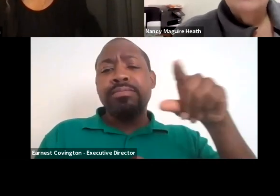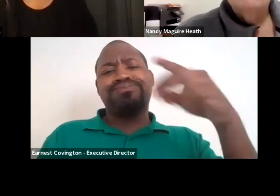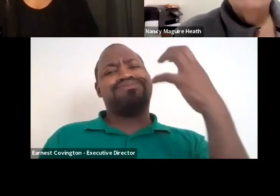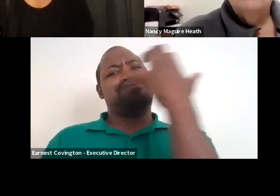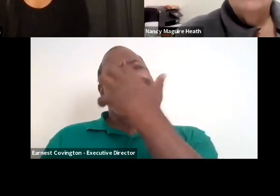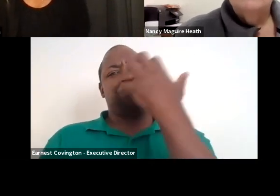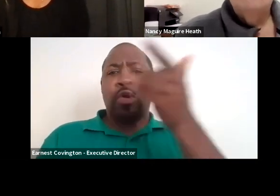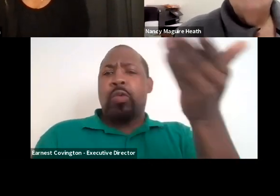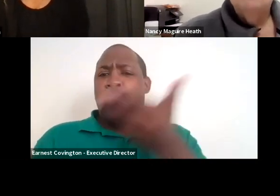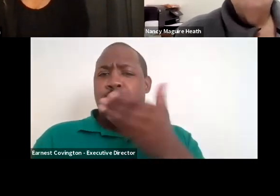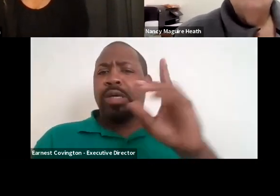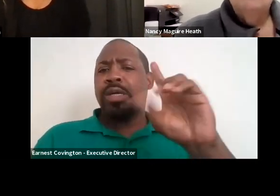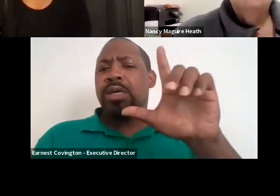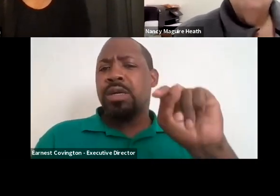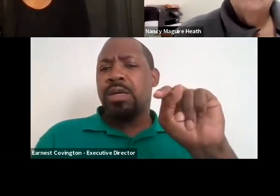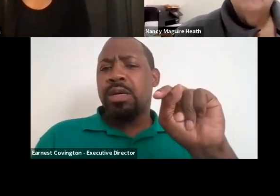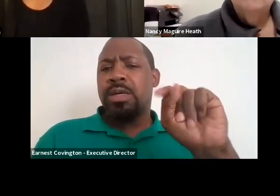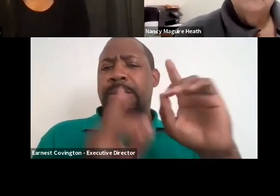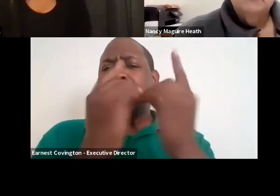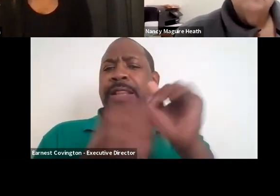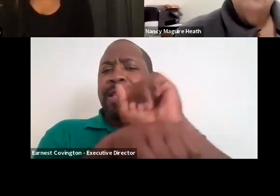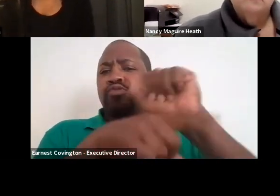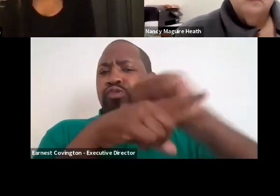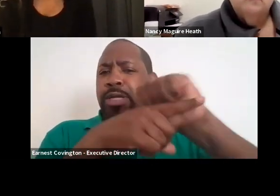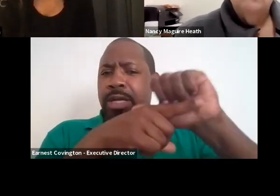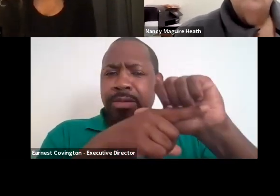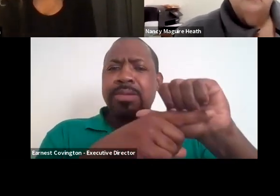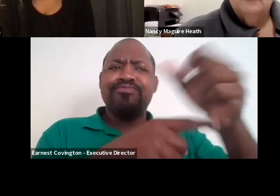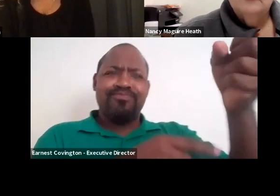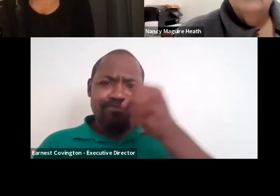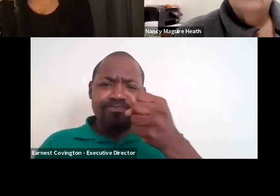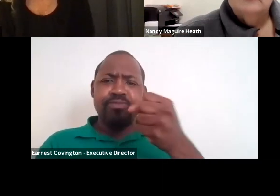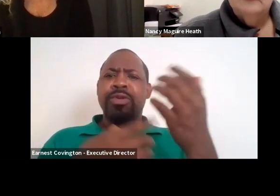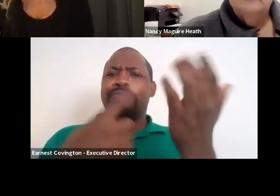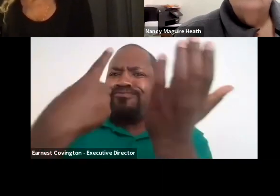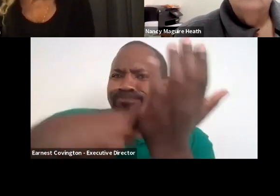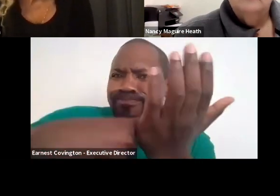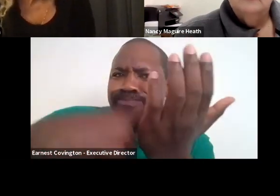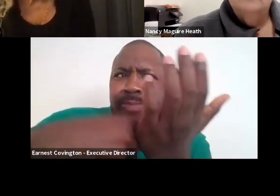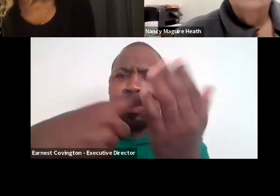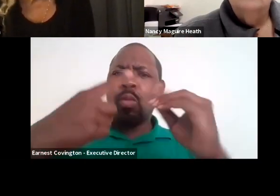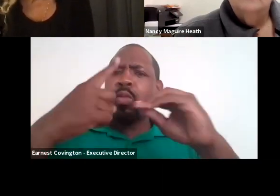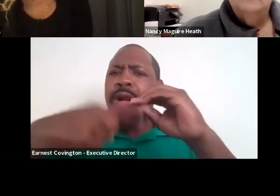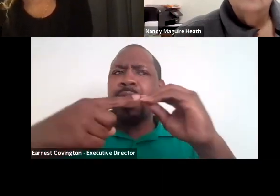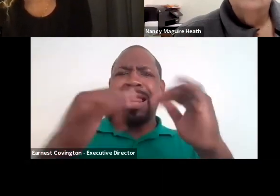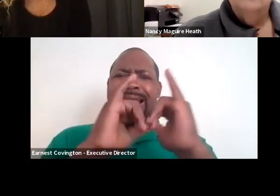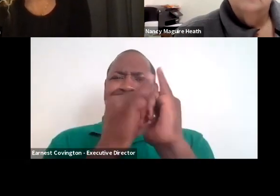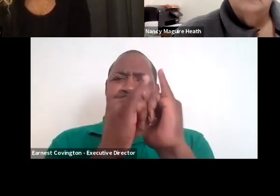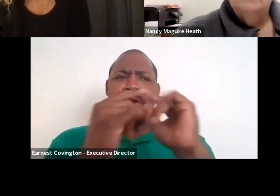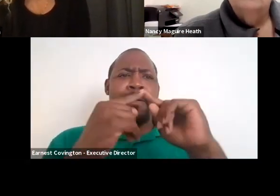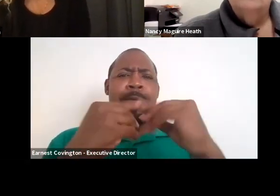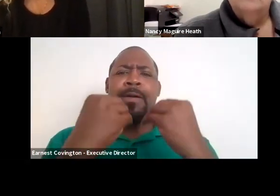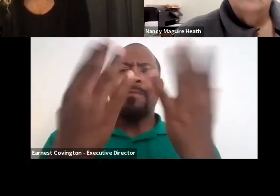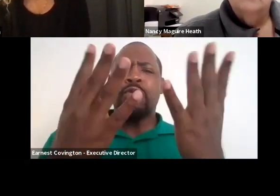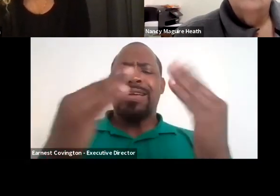employment committee, they're doing some amazing work. They are bringing in people for training to